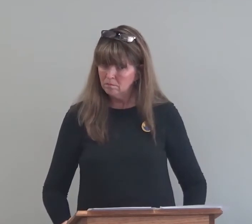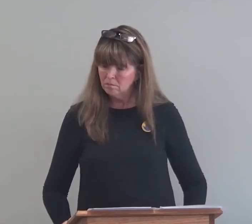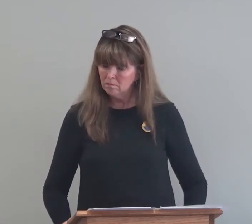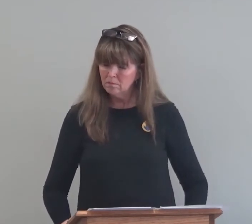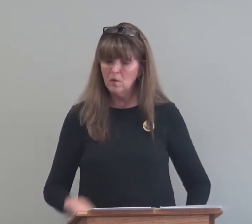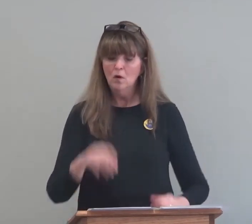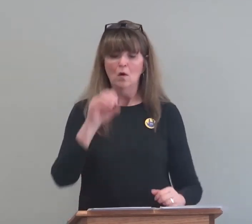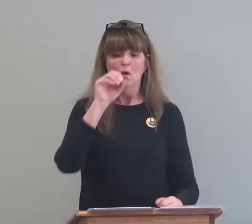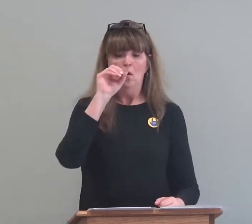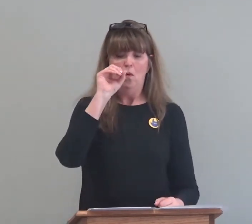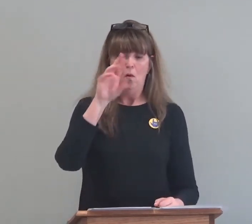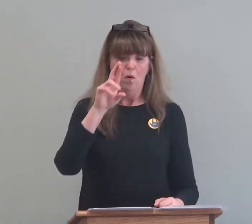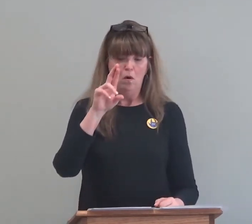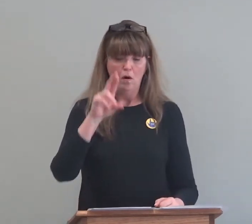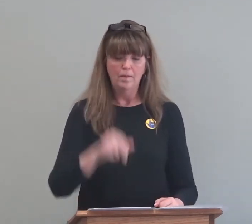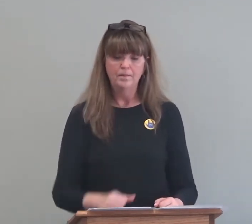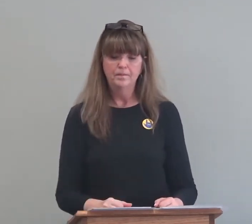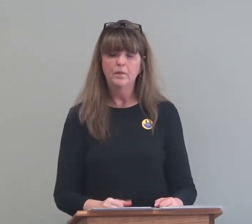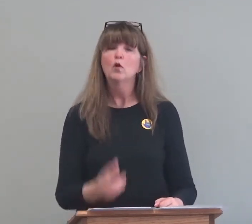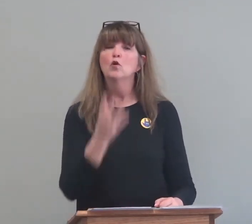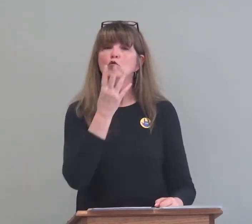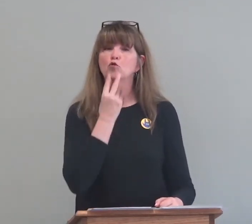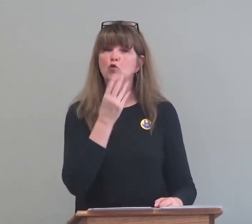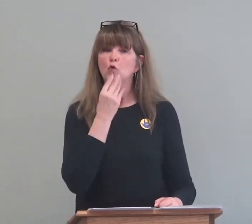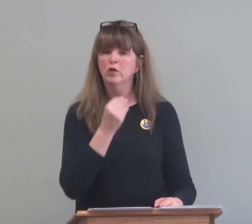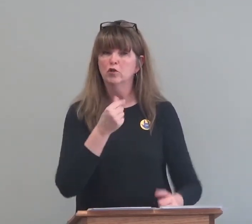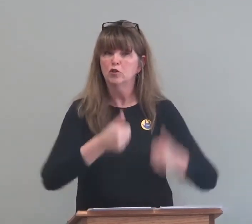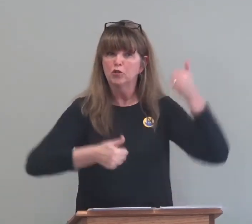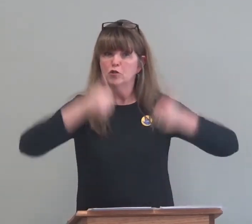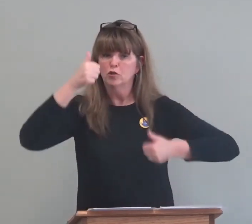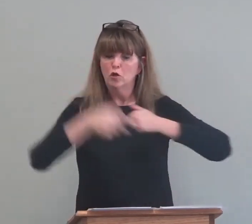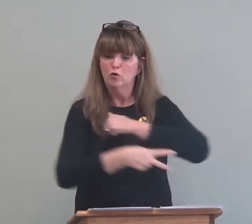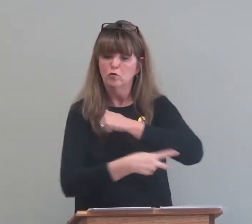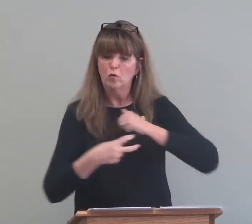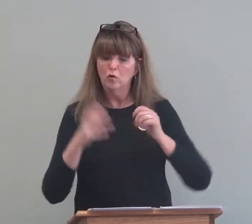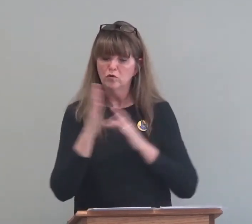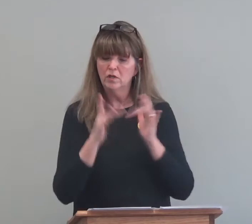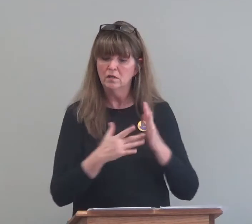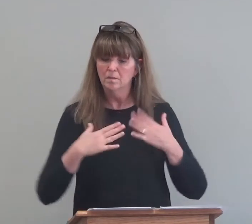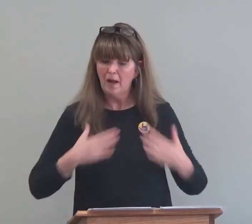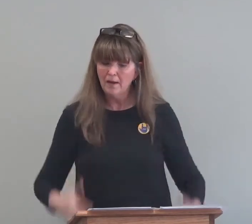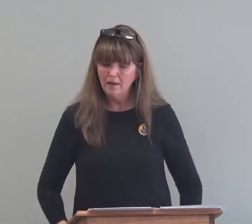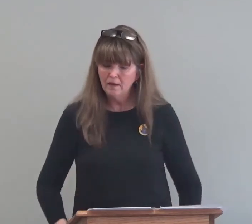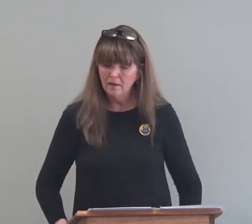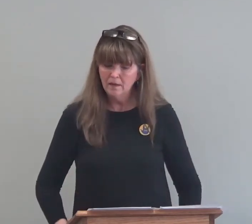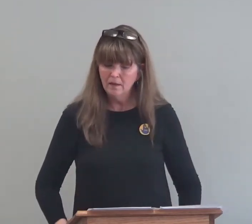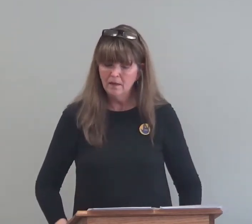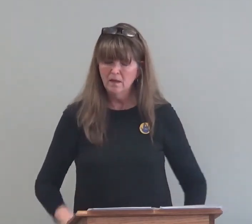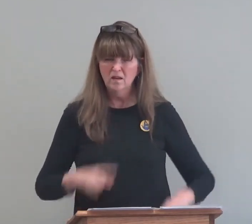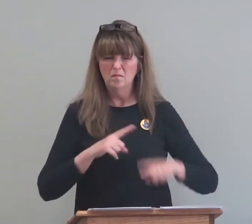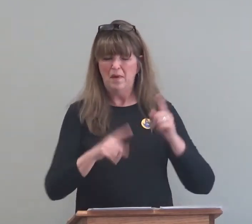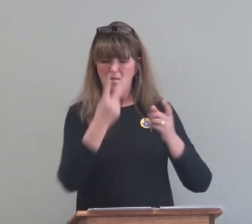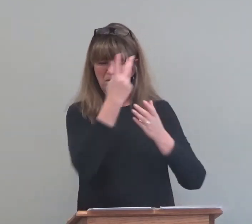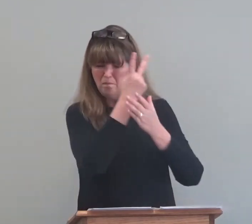they thought that, did the Roman government steal his body, or did the Jewish leaders steal the body?